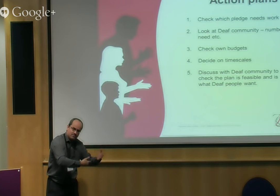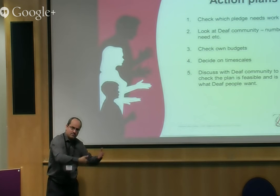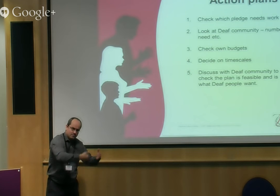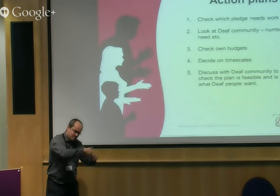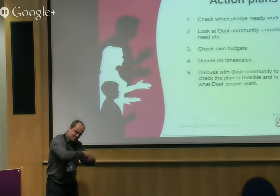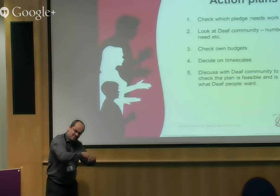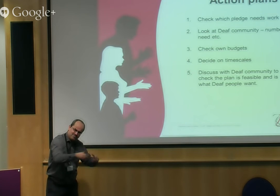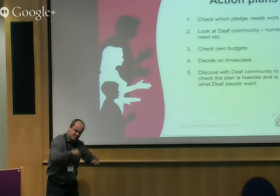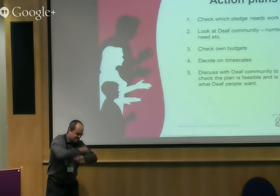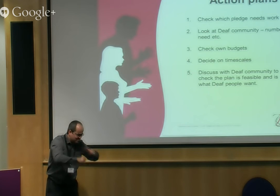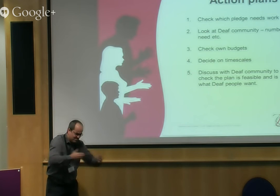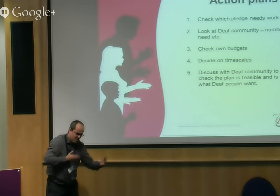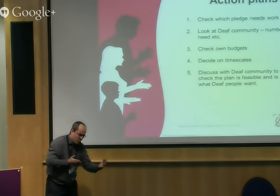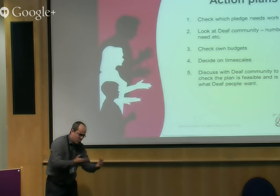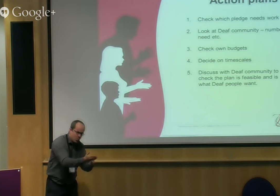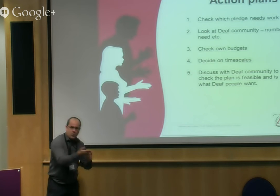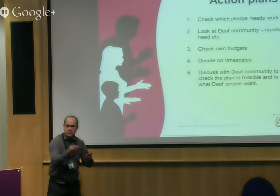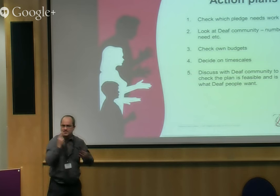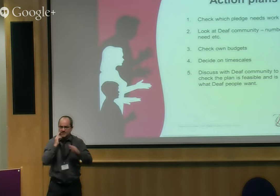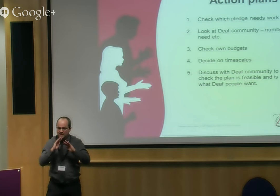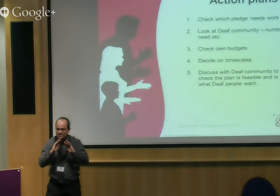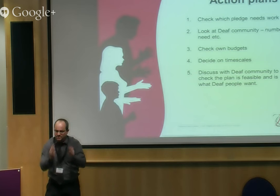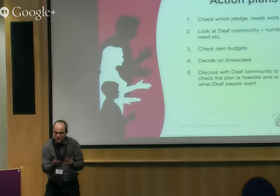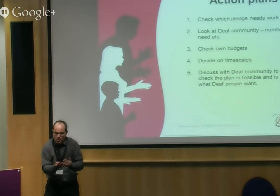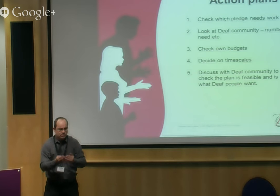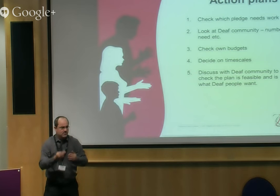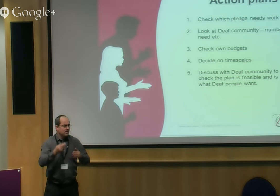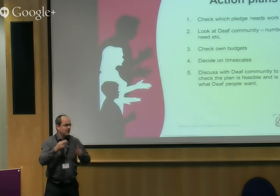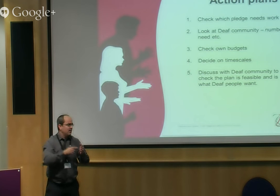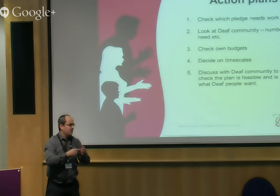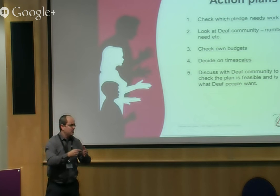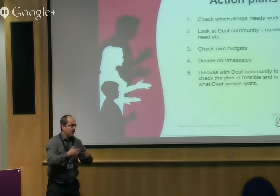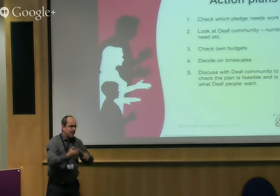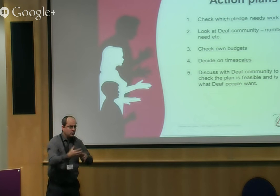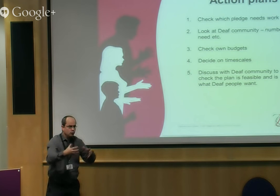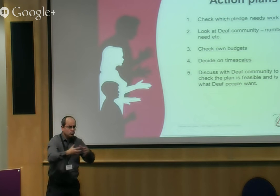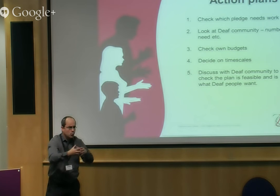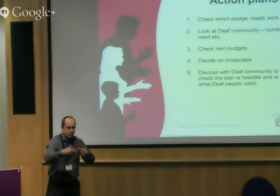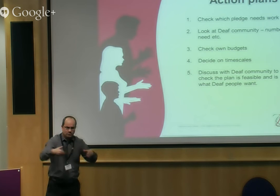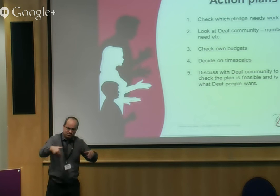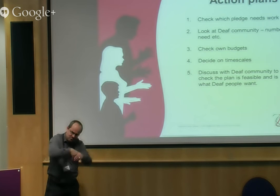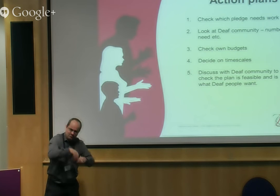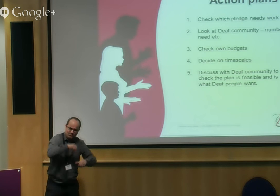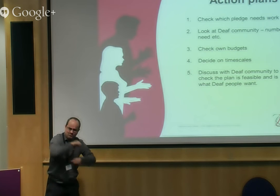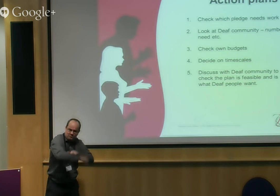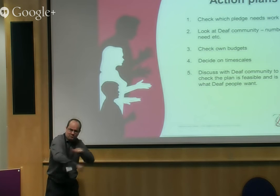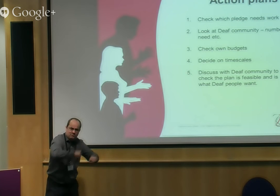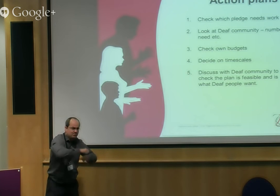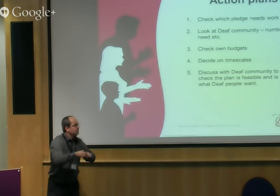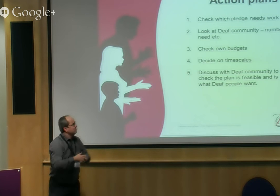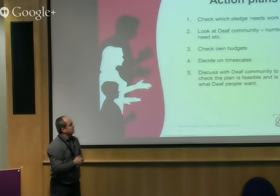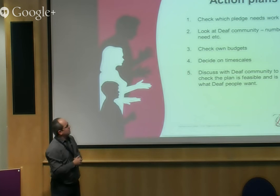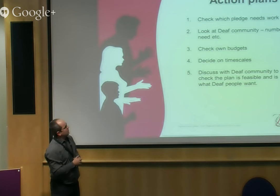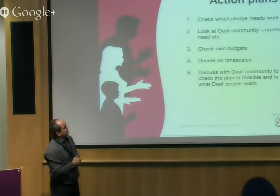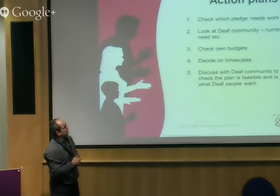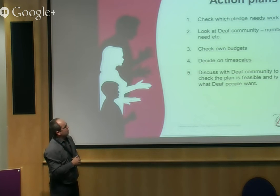things. So the BSL, as I said, is an action plan there that you can see. We look at how we continue